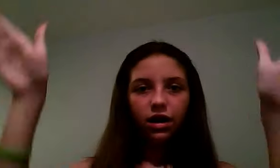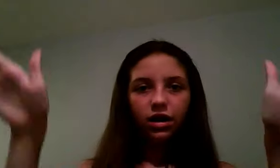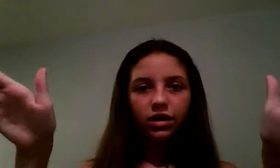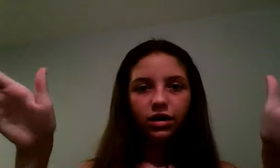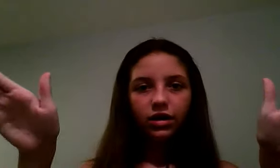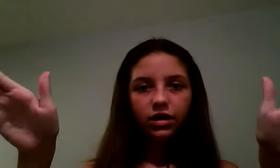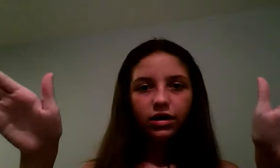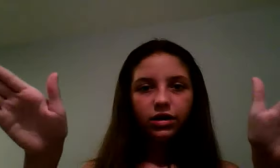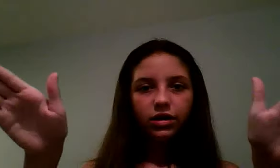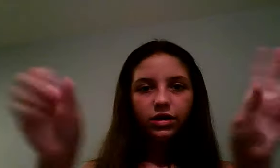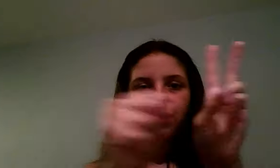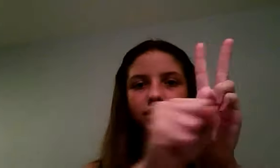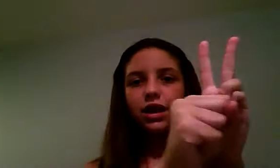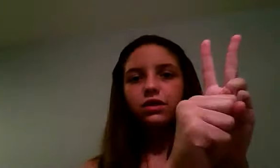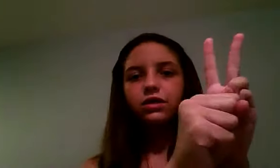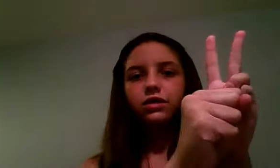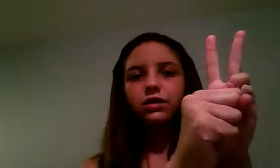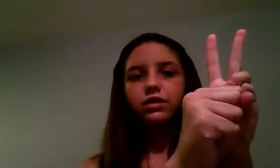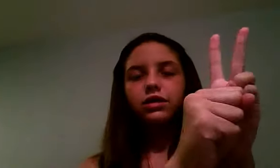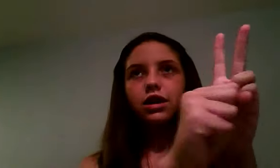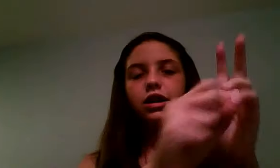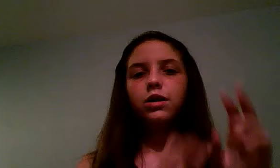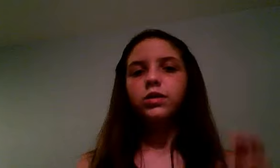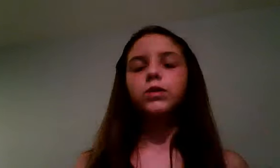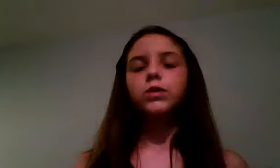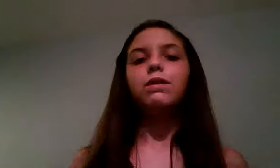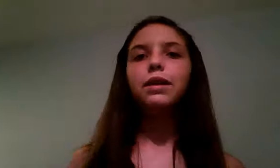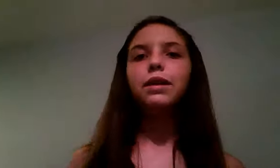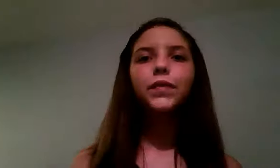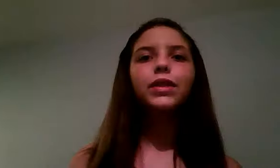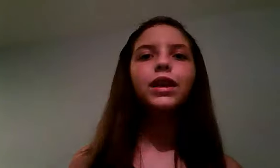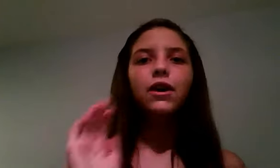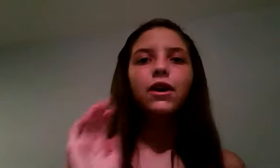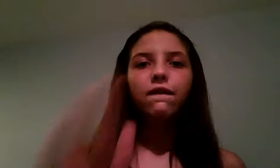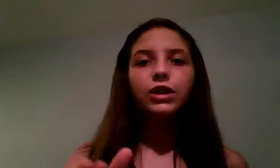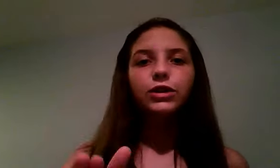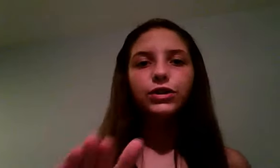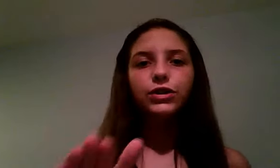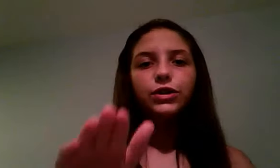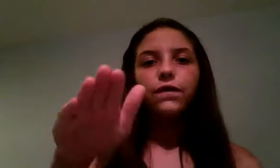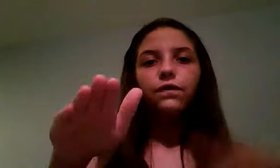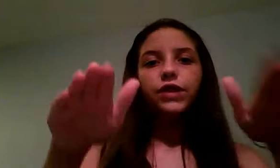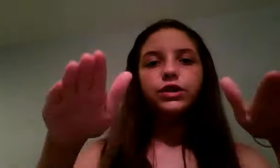Peacock. Snail. So I'll try it, ready? Fish. Fish.